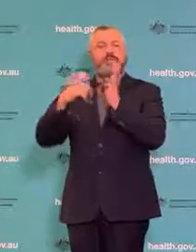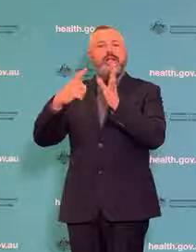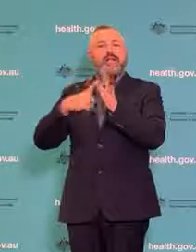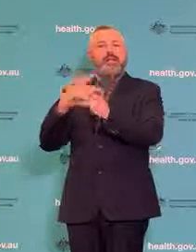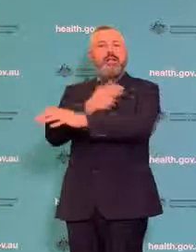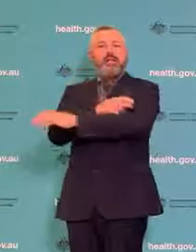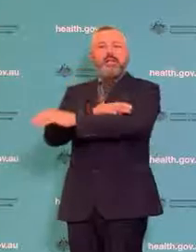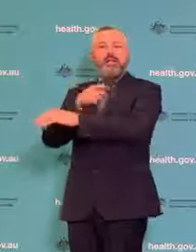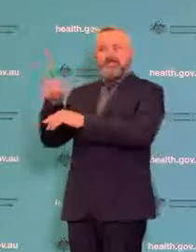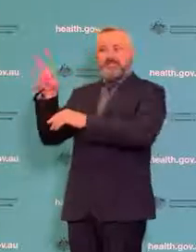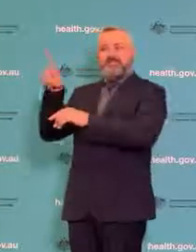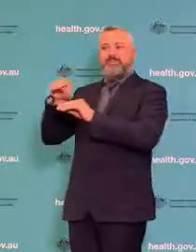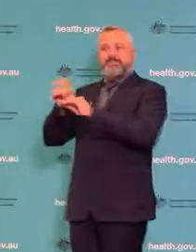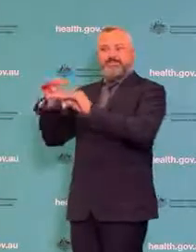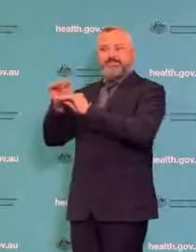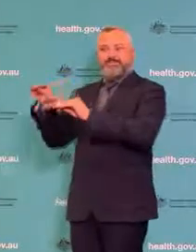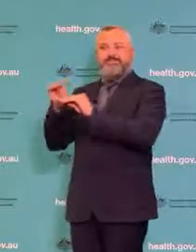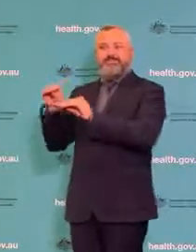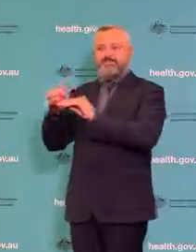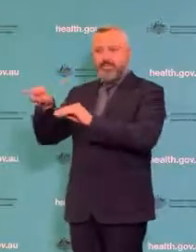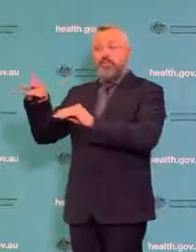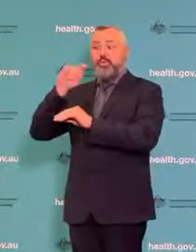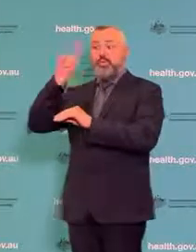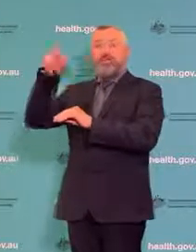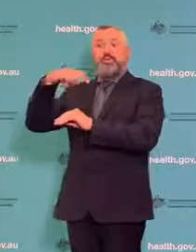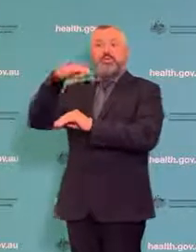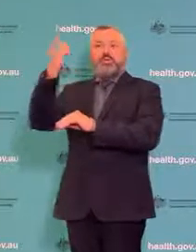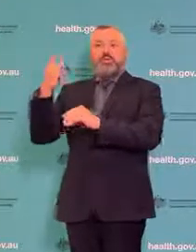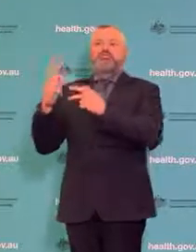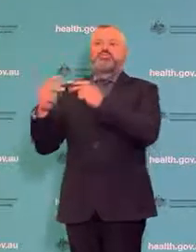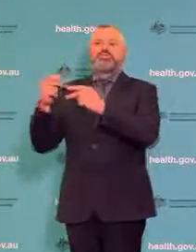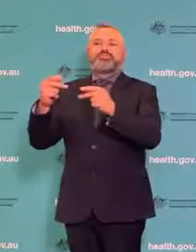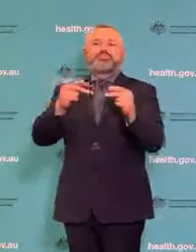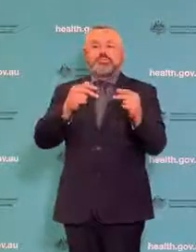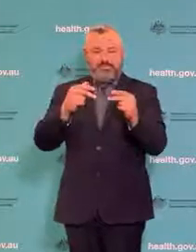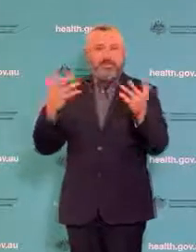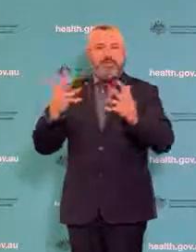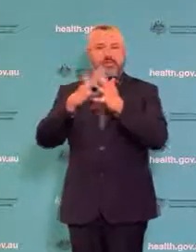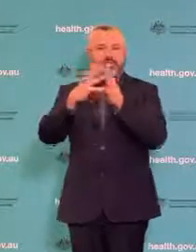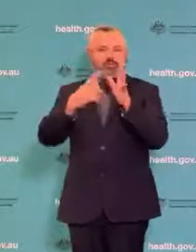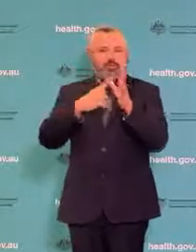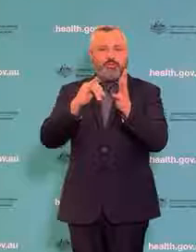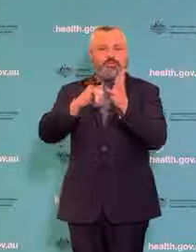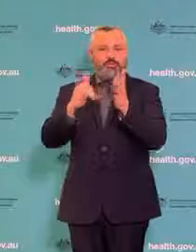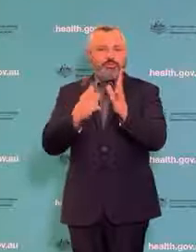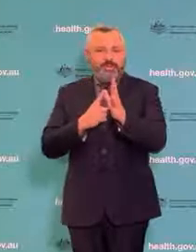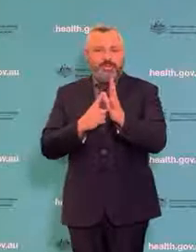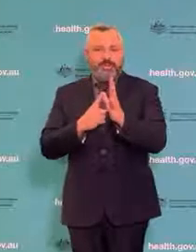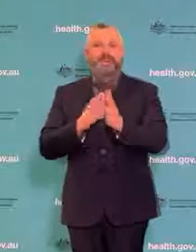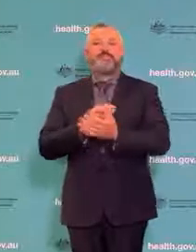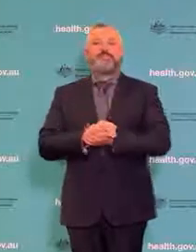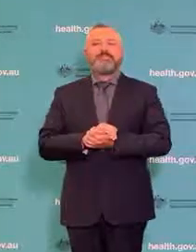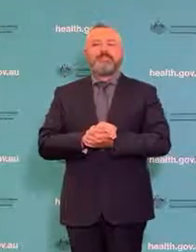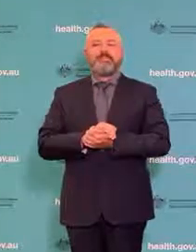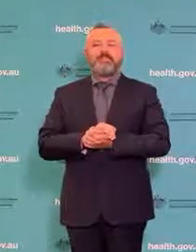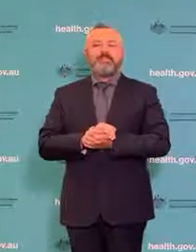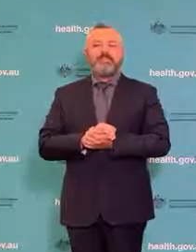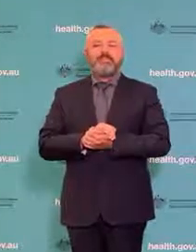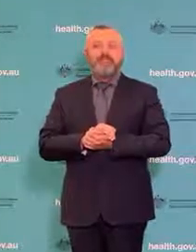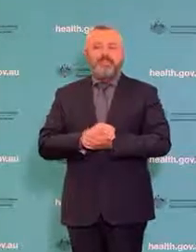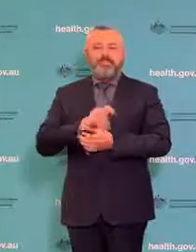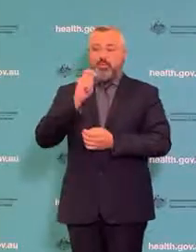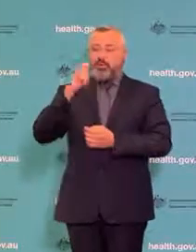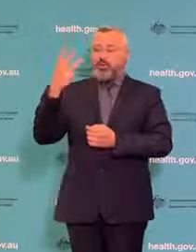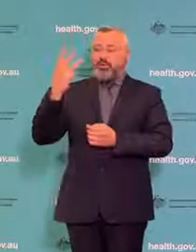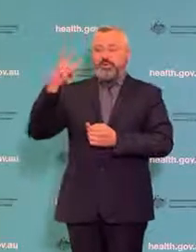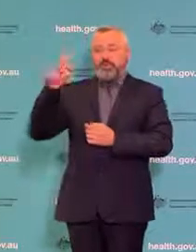tomorrow in Western Australia and in South Australia. And almost 13,000 health professionals have